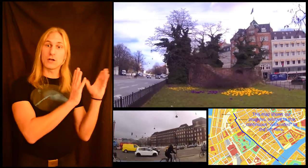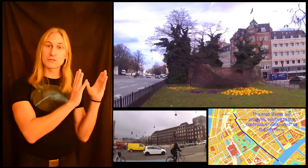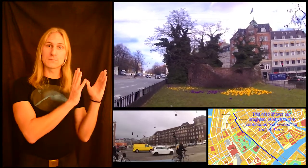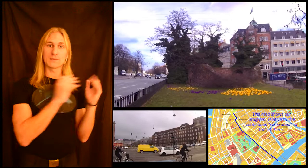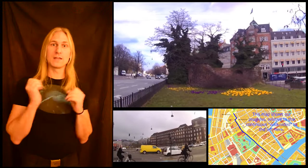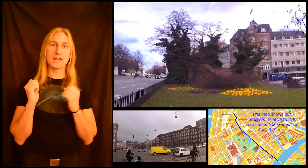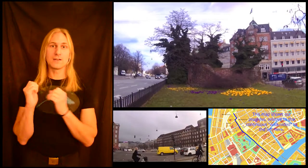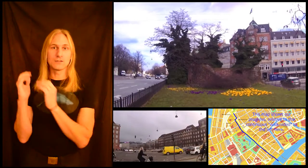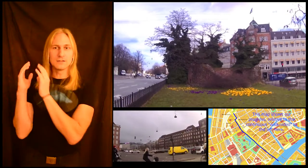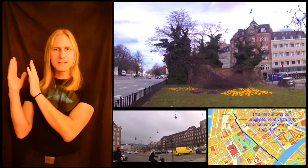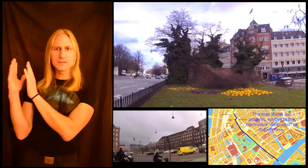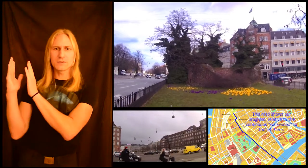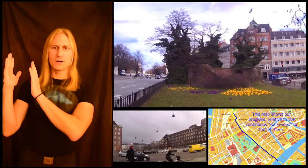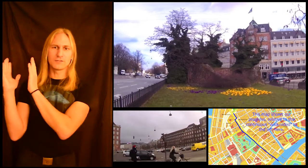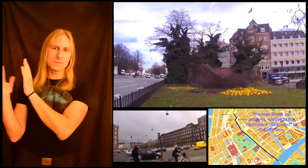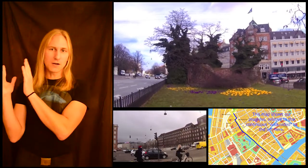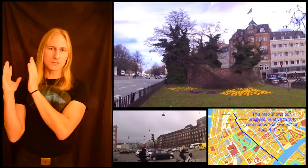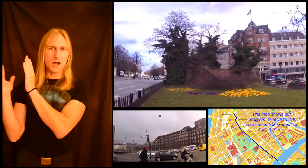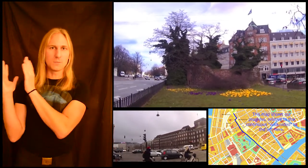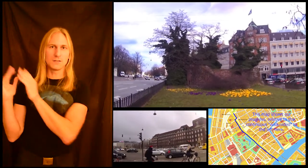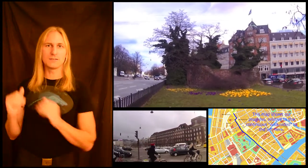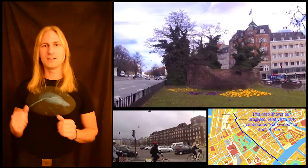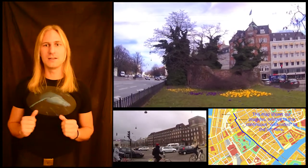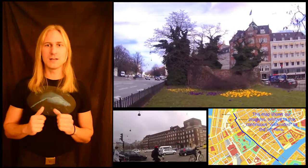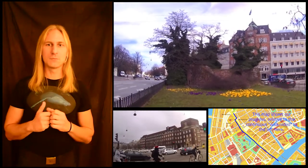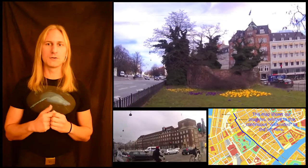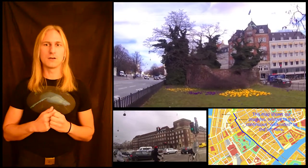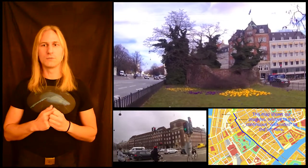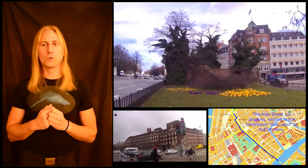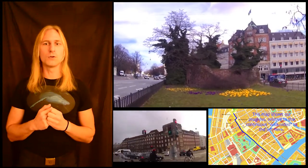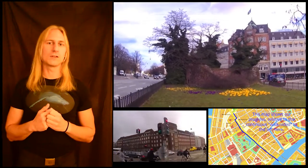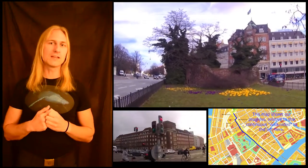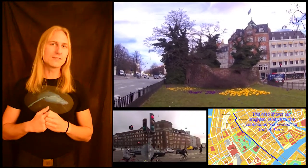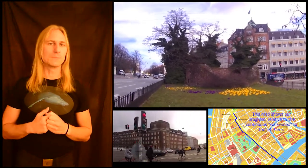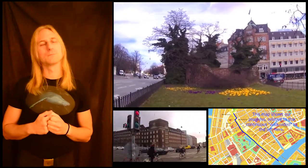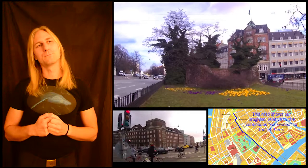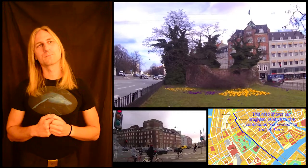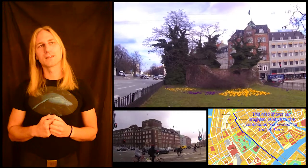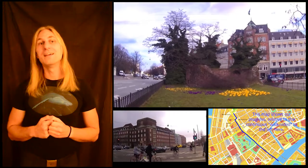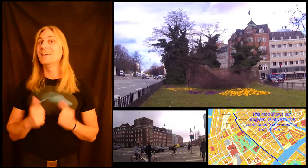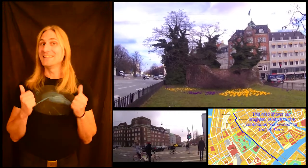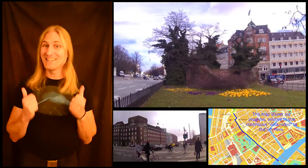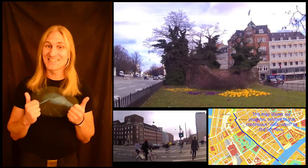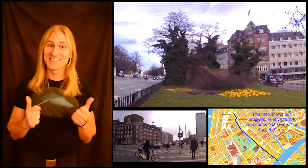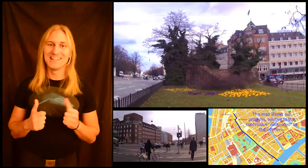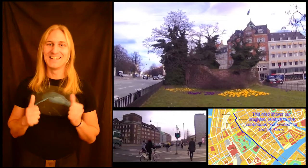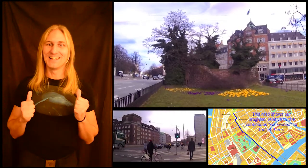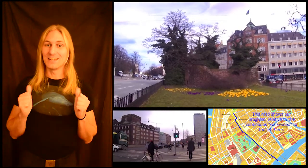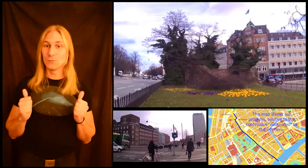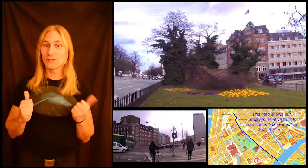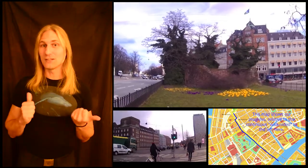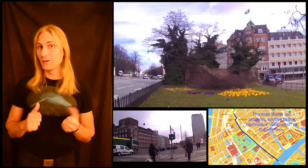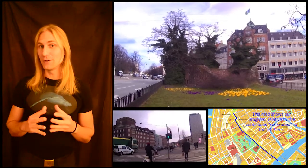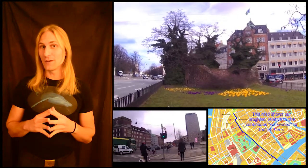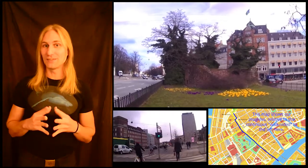of church and leader of Denmark's armies in a number of wars against them. Yes,